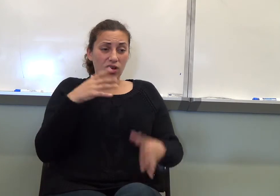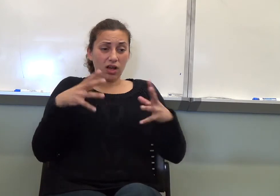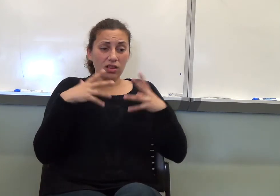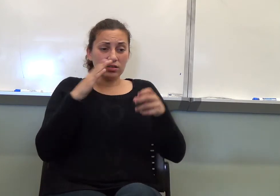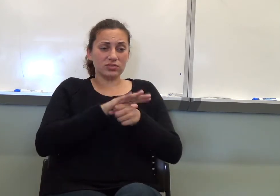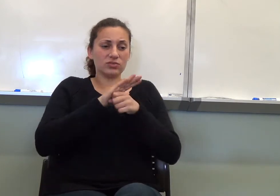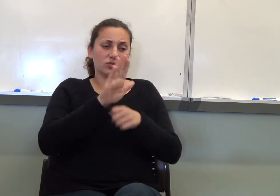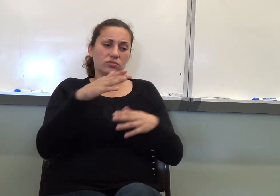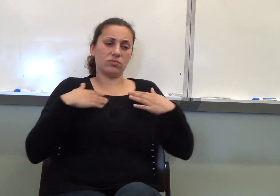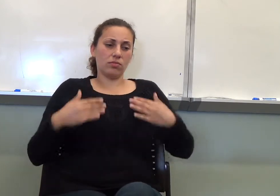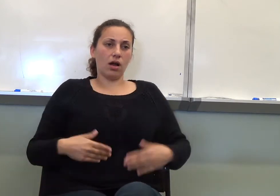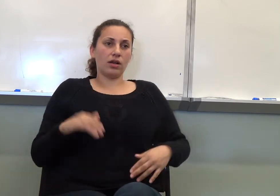13.